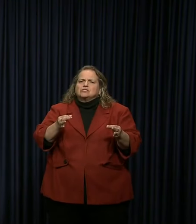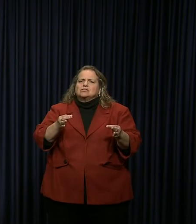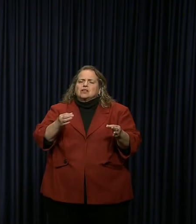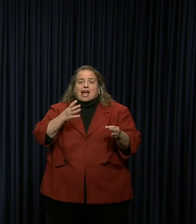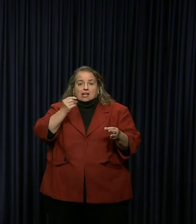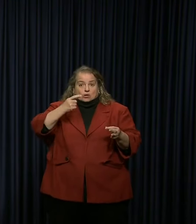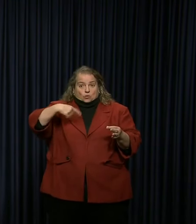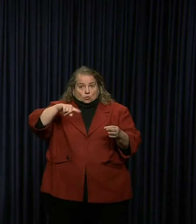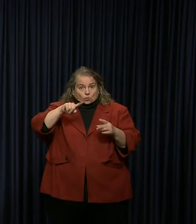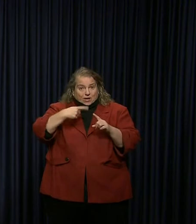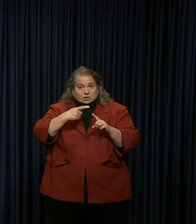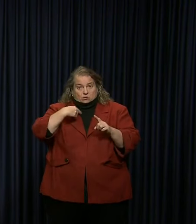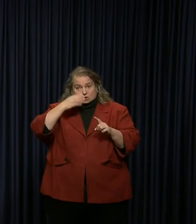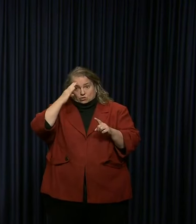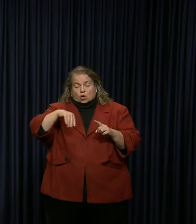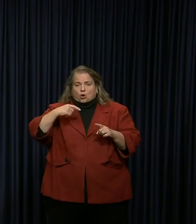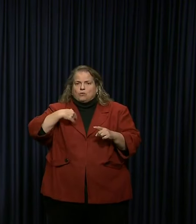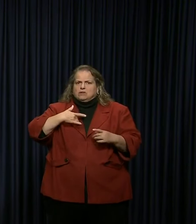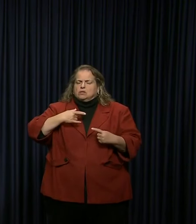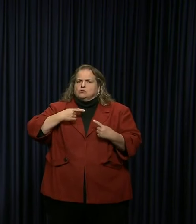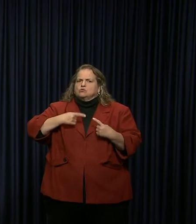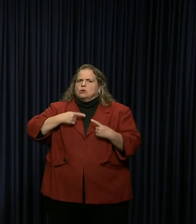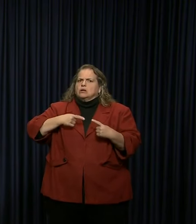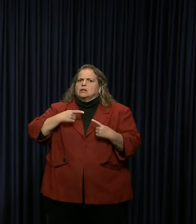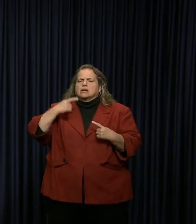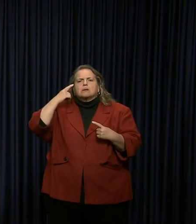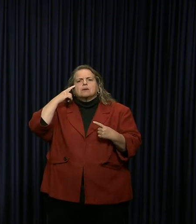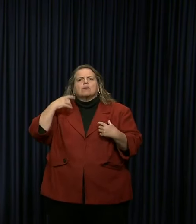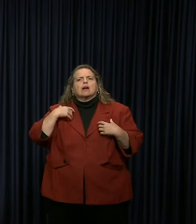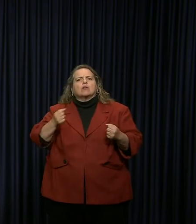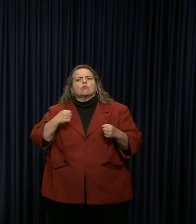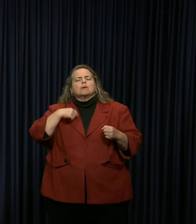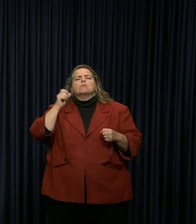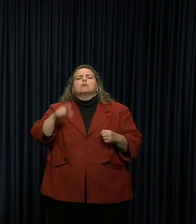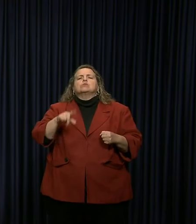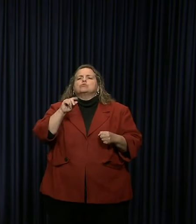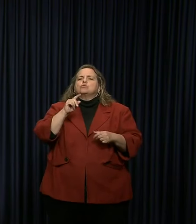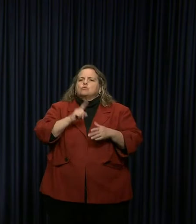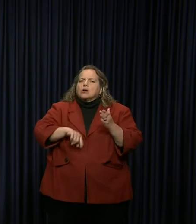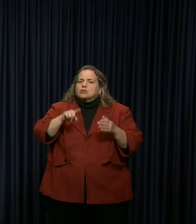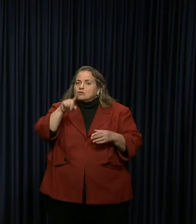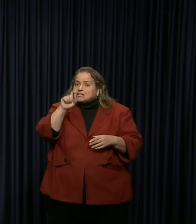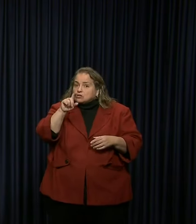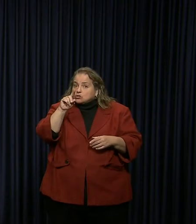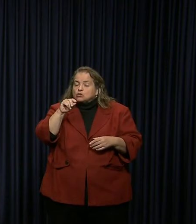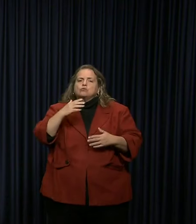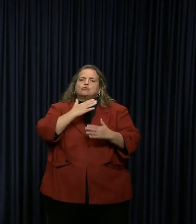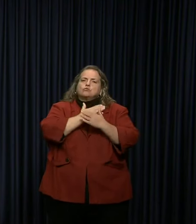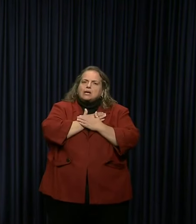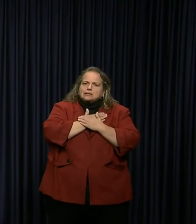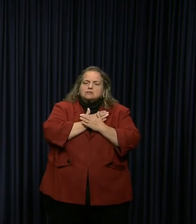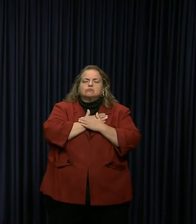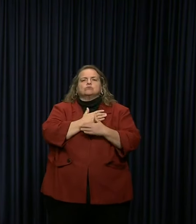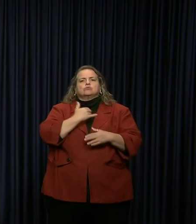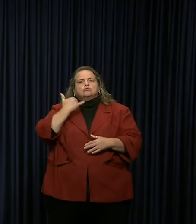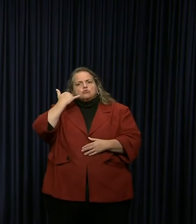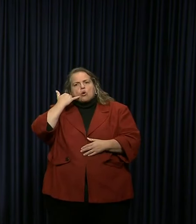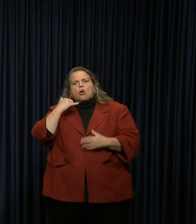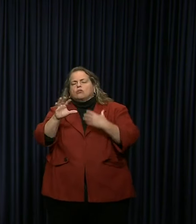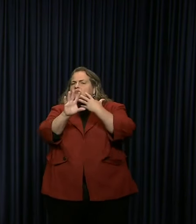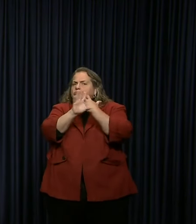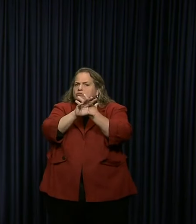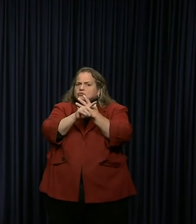know we're struggling a little bit, that we do what it takes, we get the rest, we talk to friends, that you get the help you